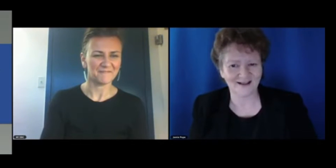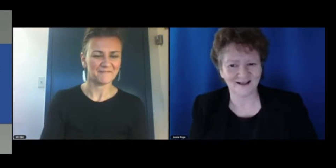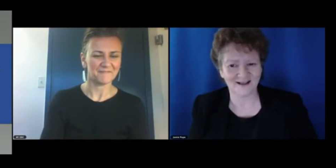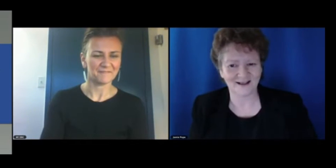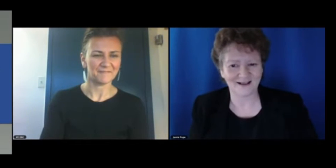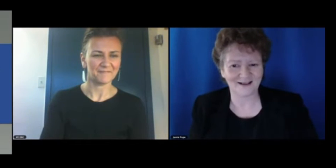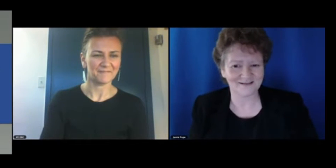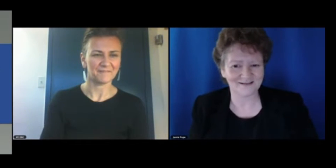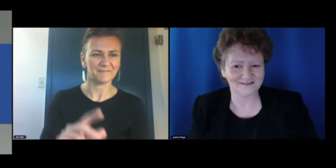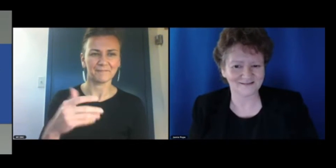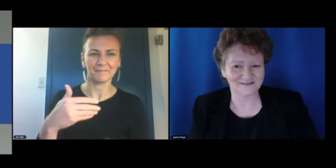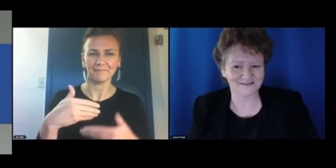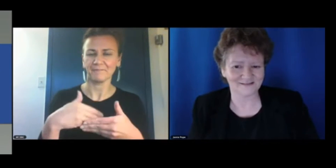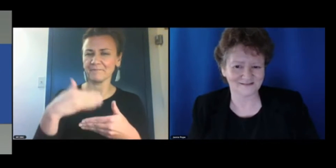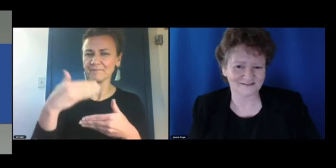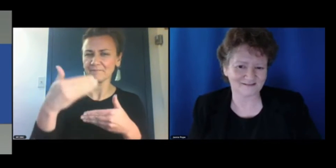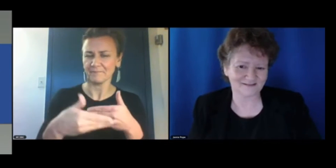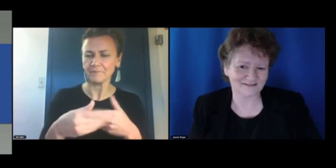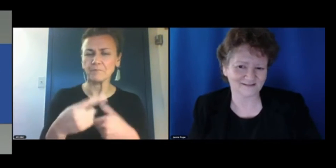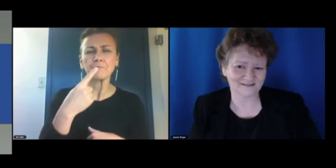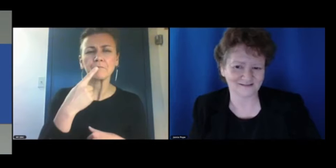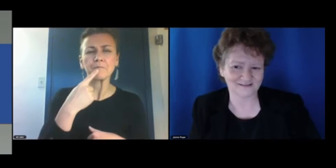Susan says, perfect.